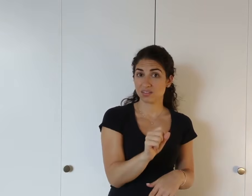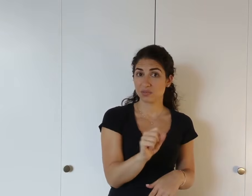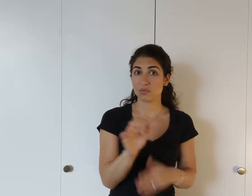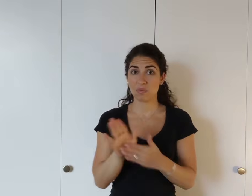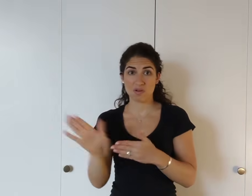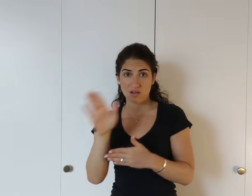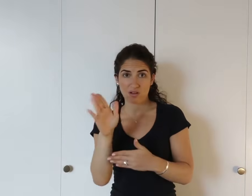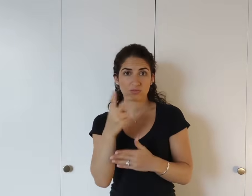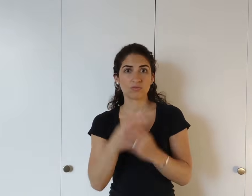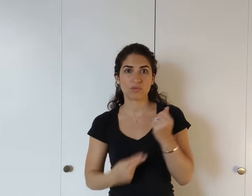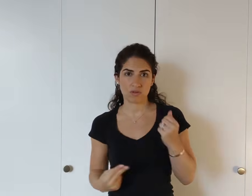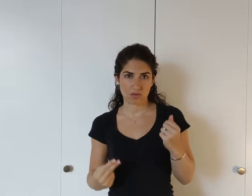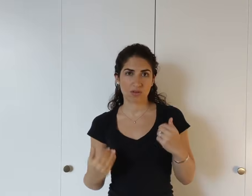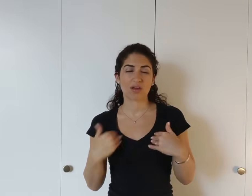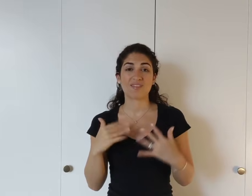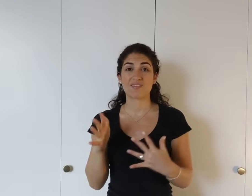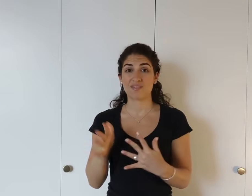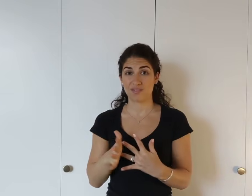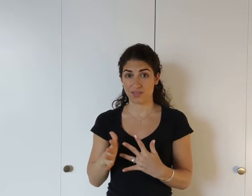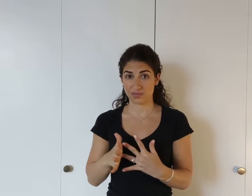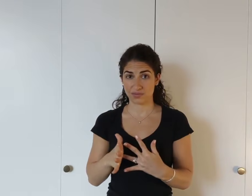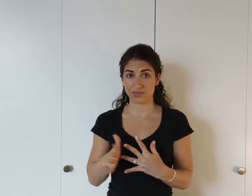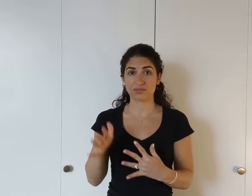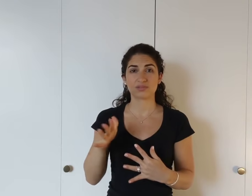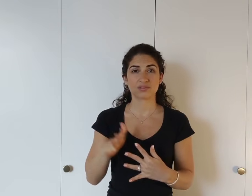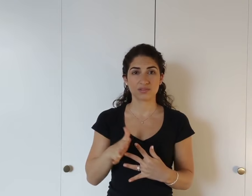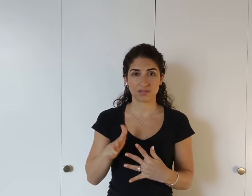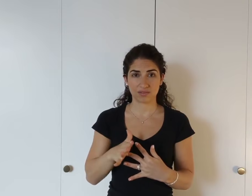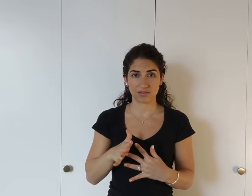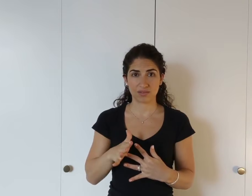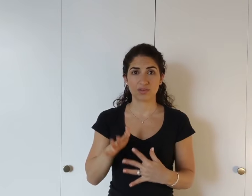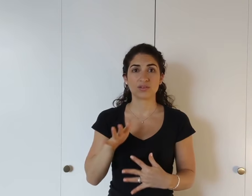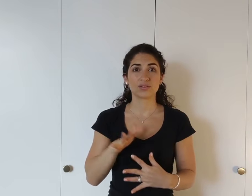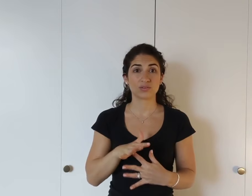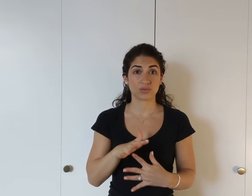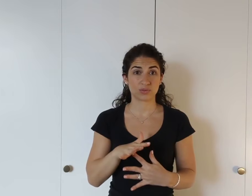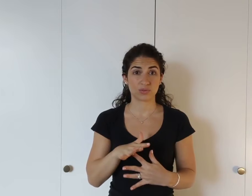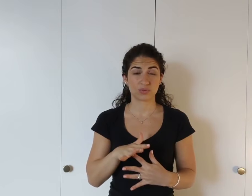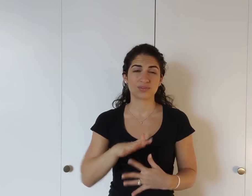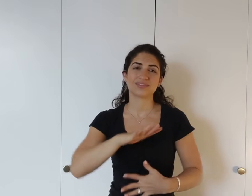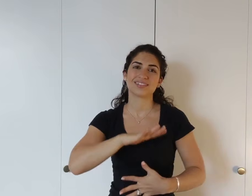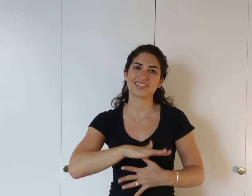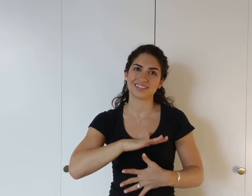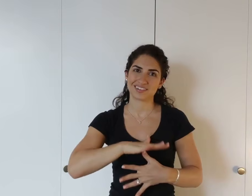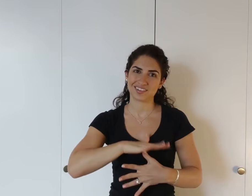Again, that's the same for high school and college. Freshman, sophomore, junior, and senior.